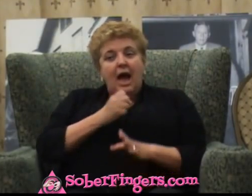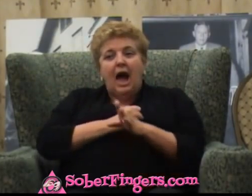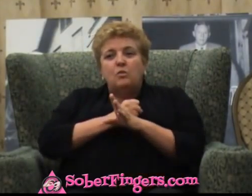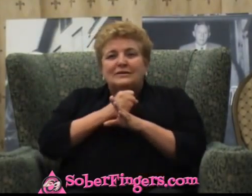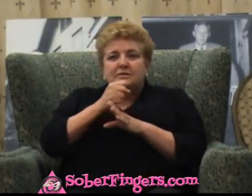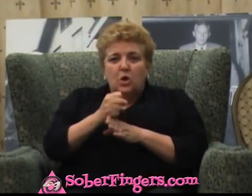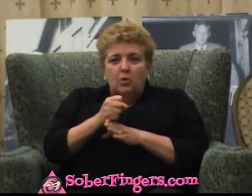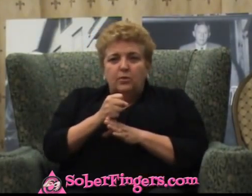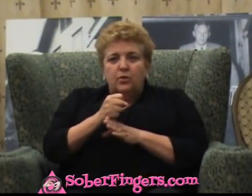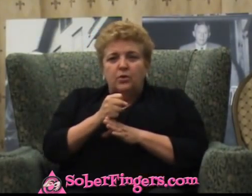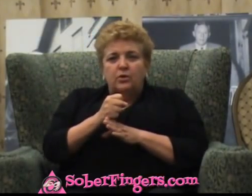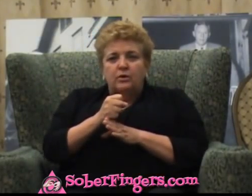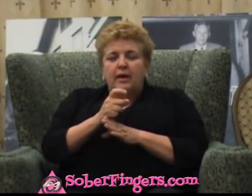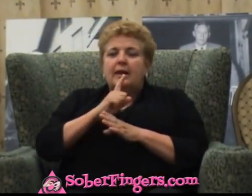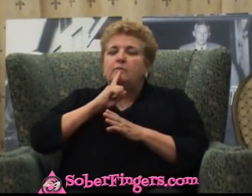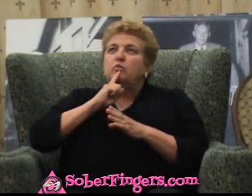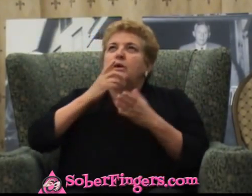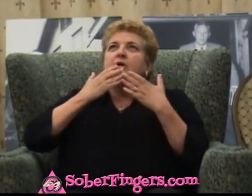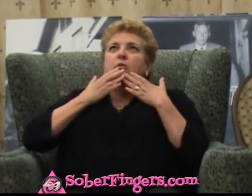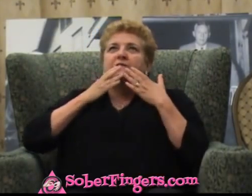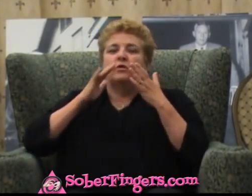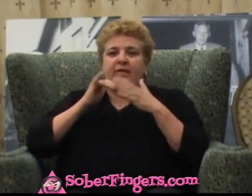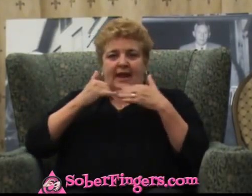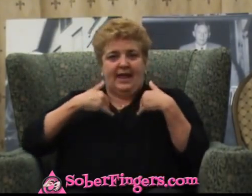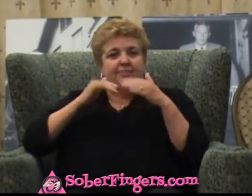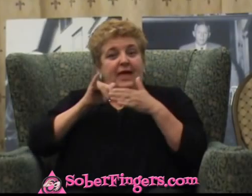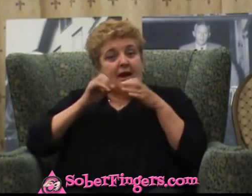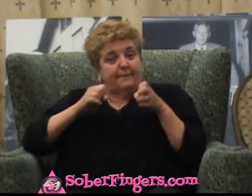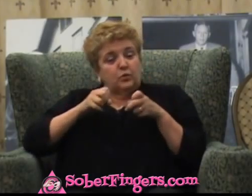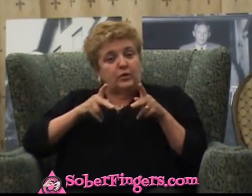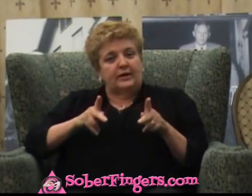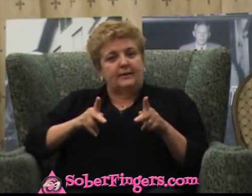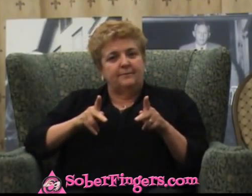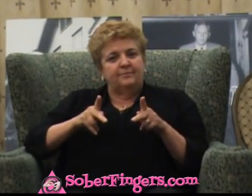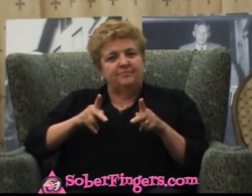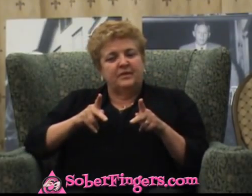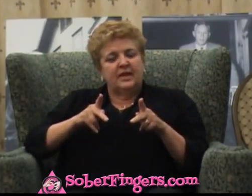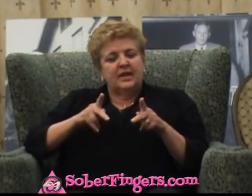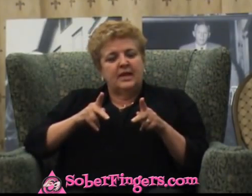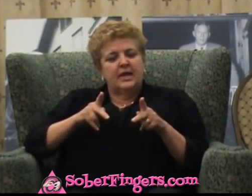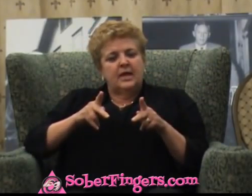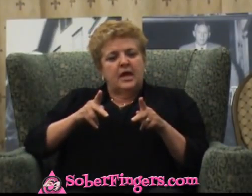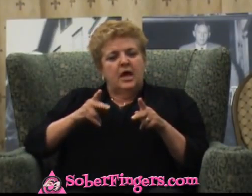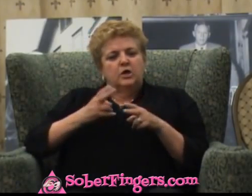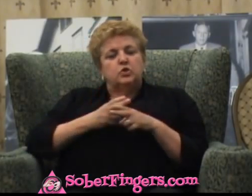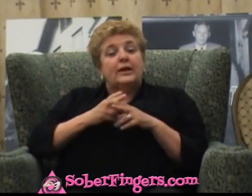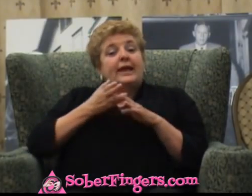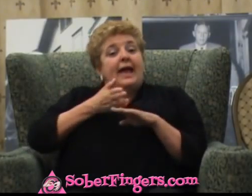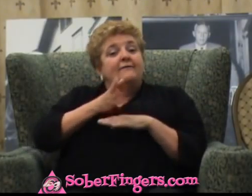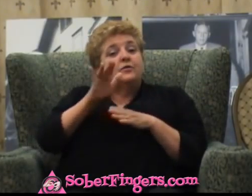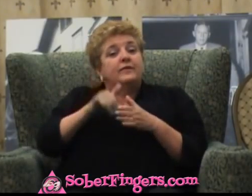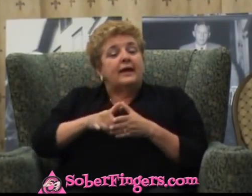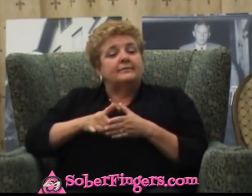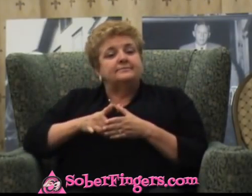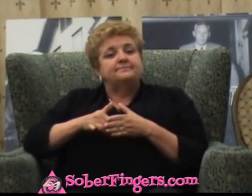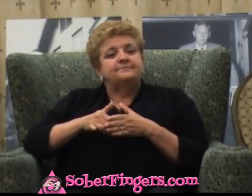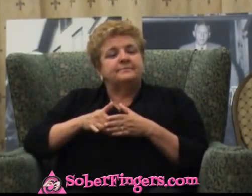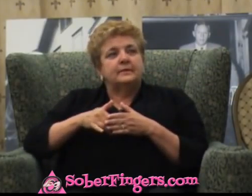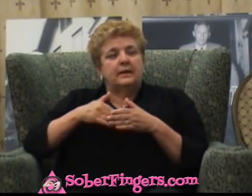had that opportunity. Not long after we buried my dad, I decided that, my trial was coming up in a few months,